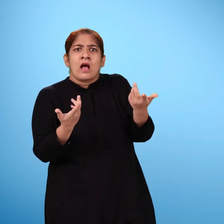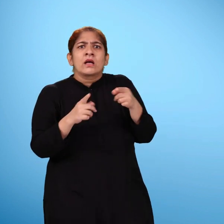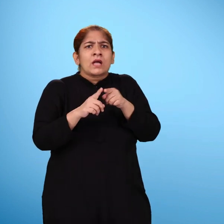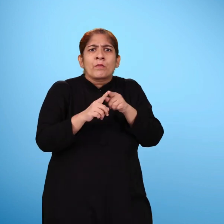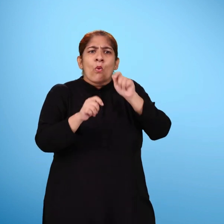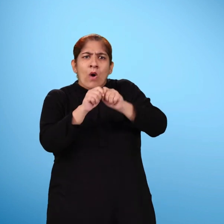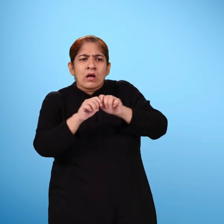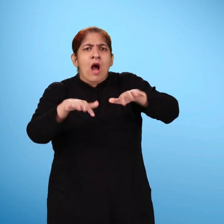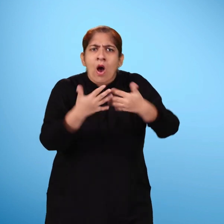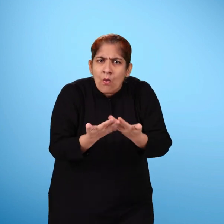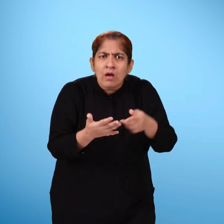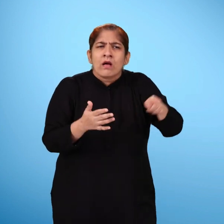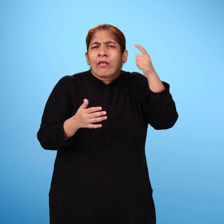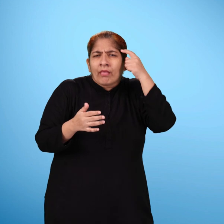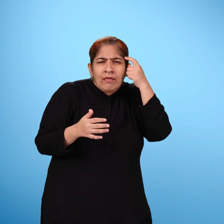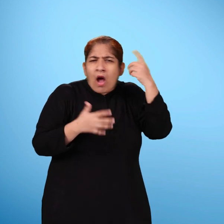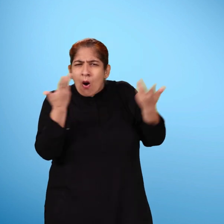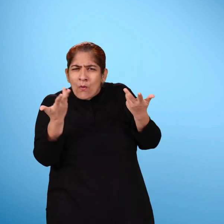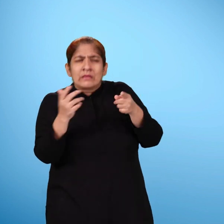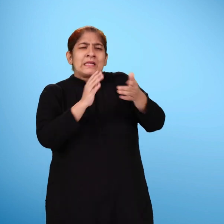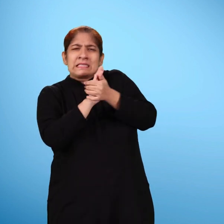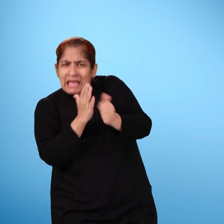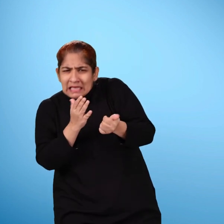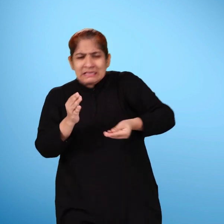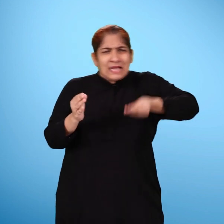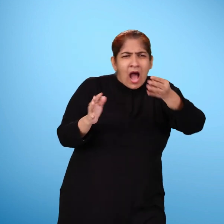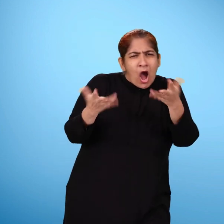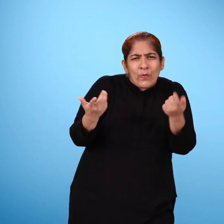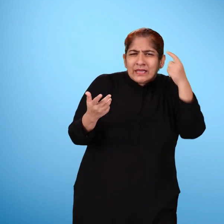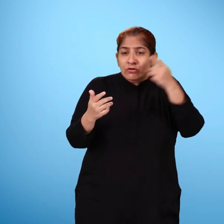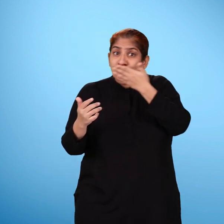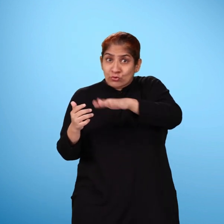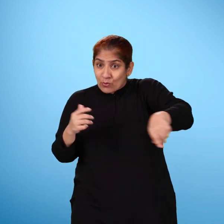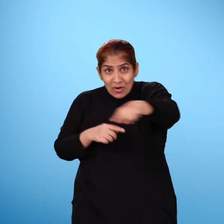how do you envision teachers' role in the holistic development of children?